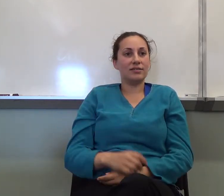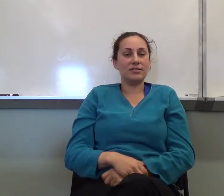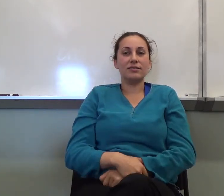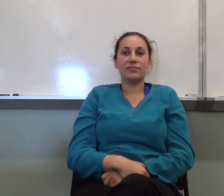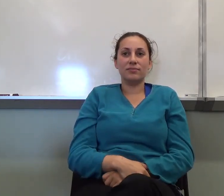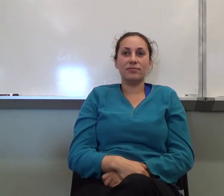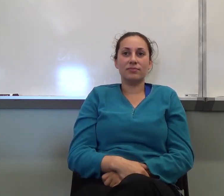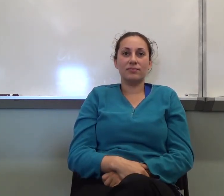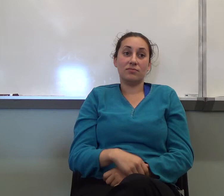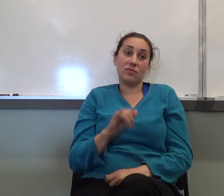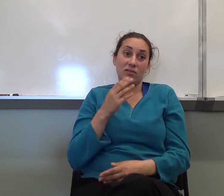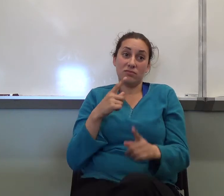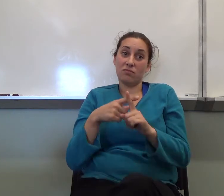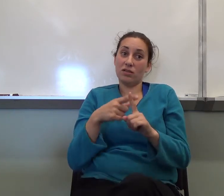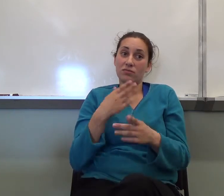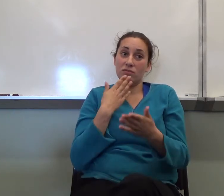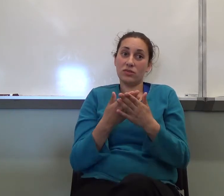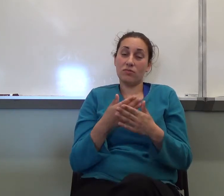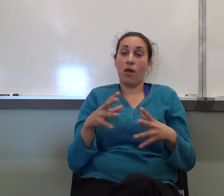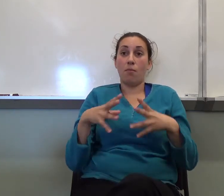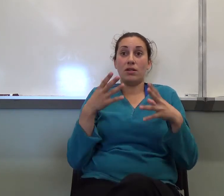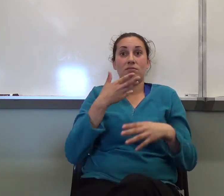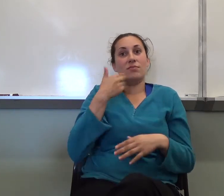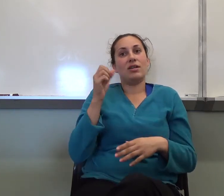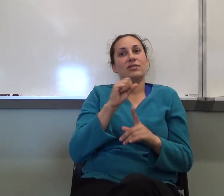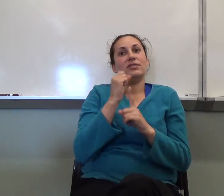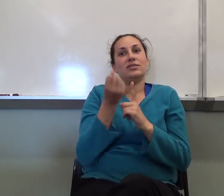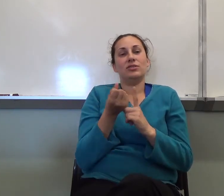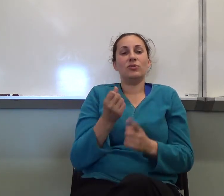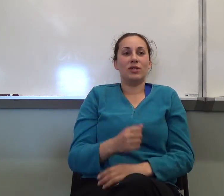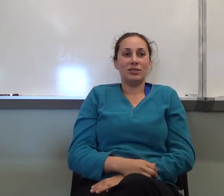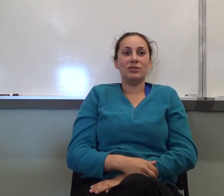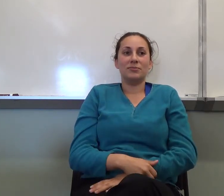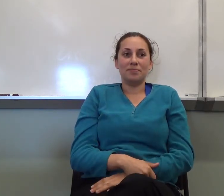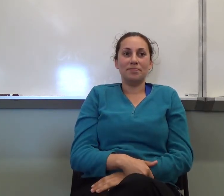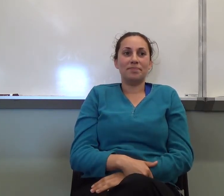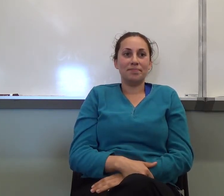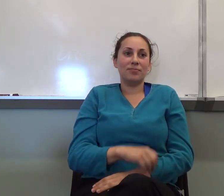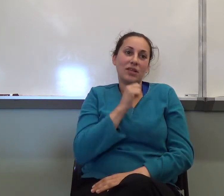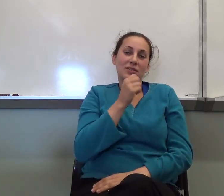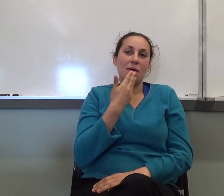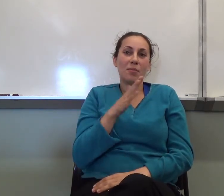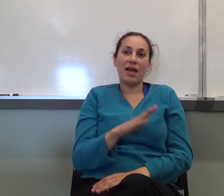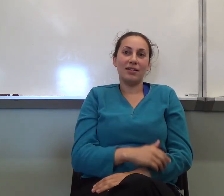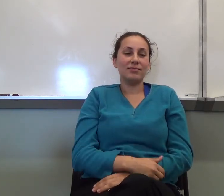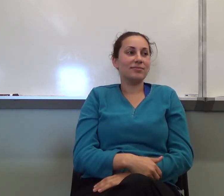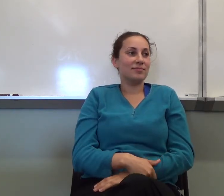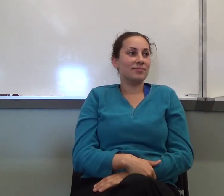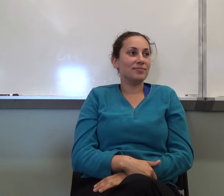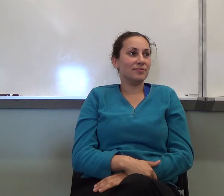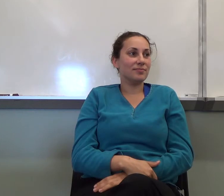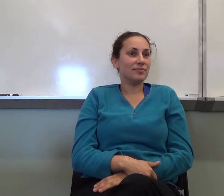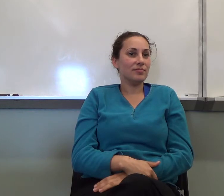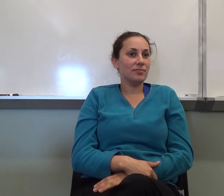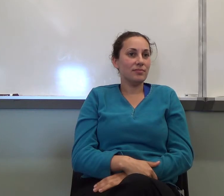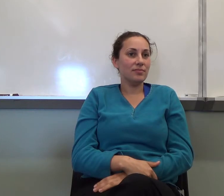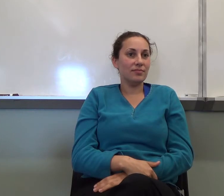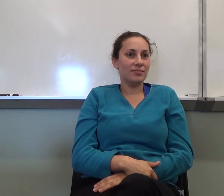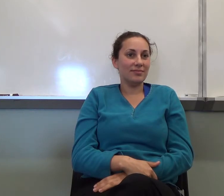which means it's a much better situation than it looks like. It probably evens out. 'Cause Probably so. How much would he pay